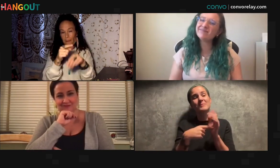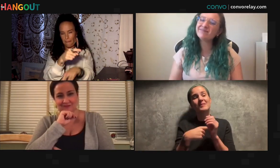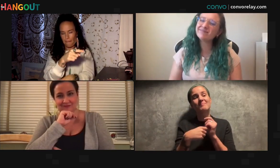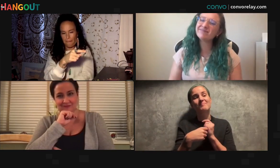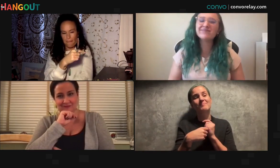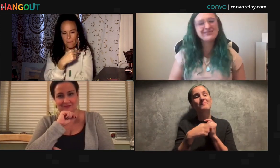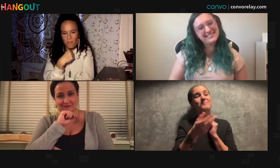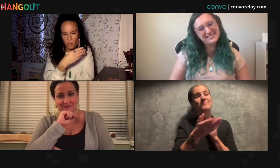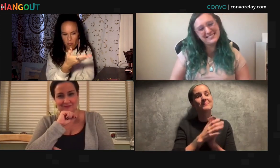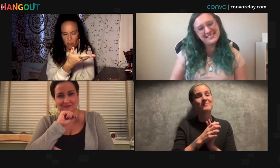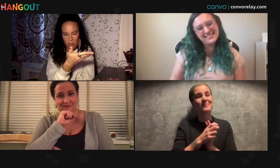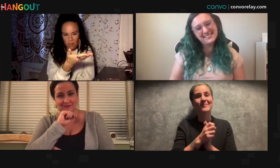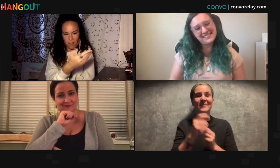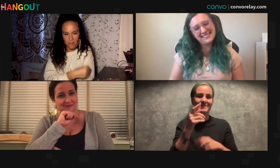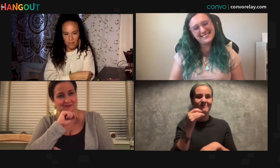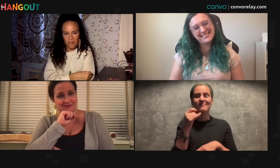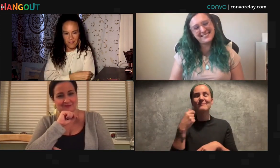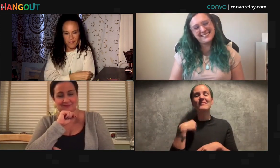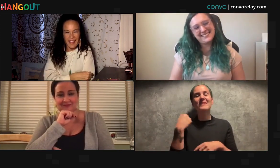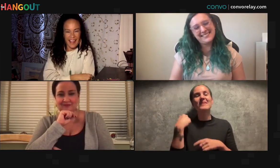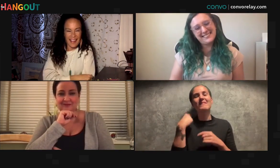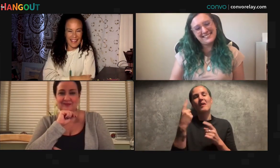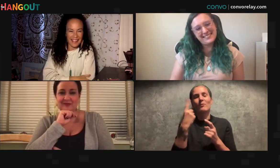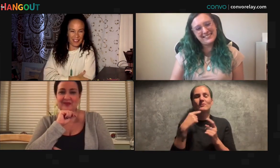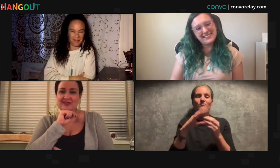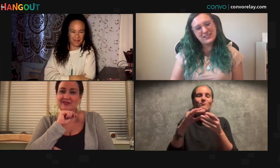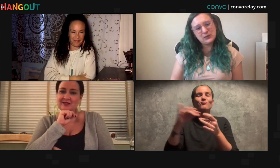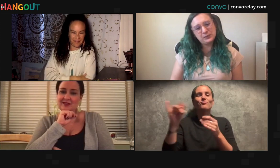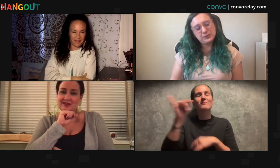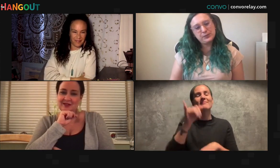process. Yep. Belinda, you can go. This is Stephanie.